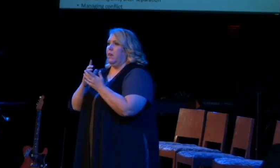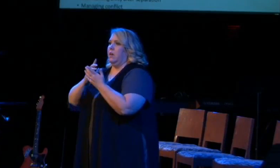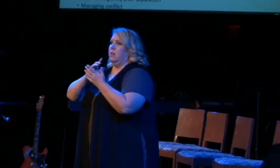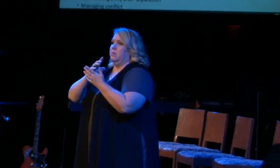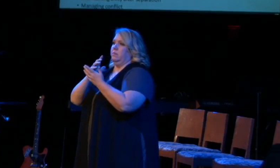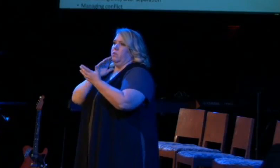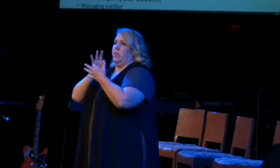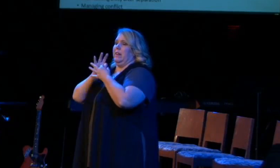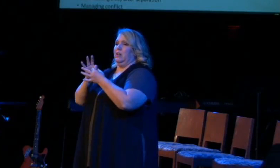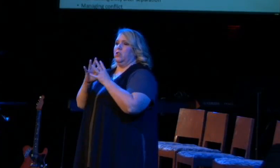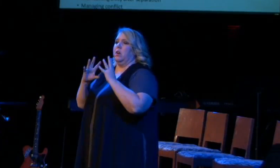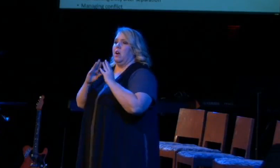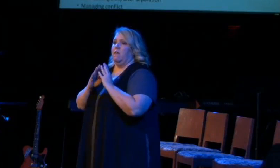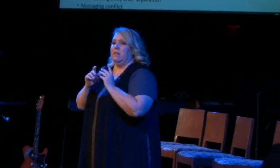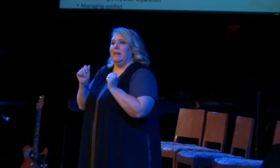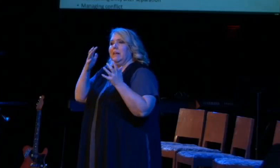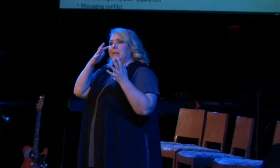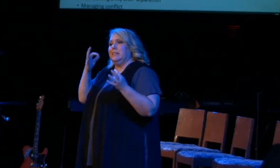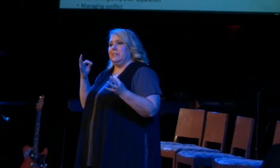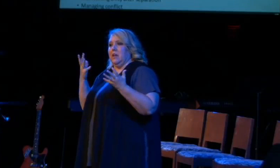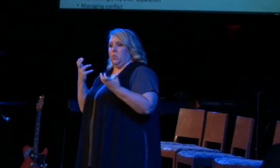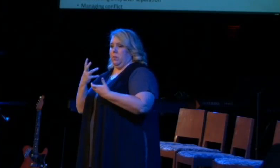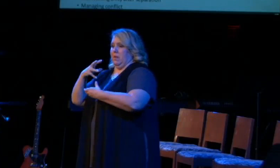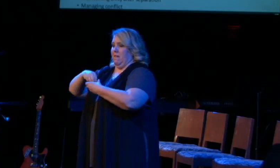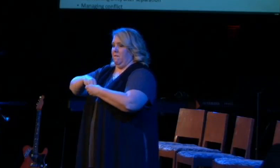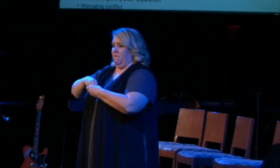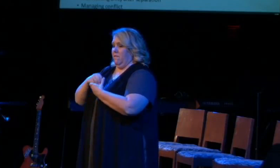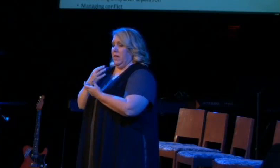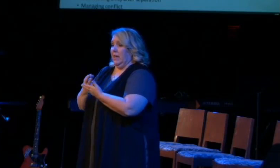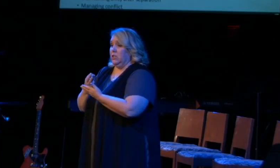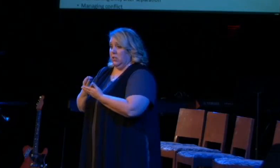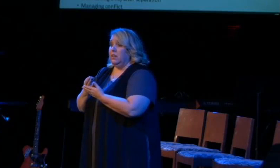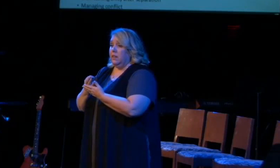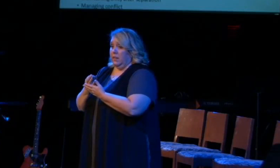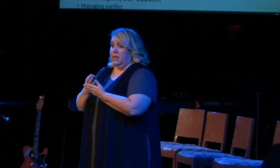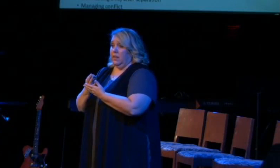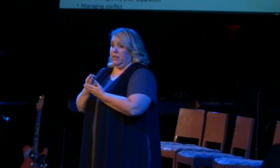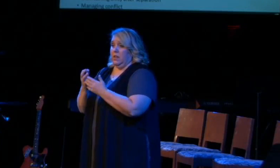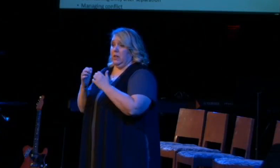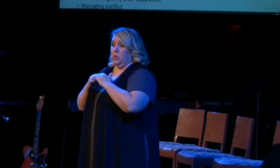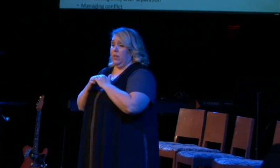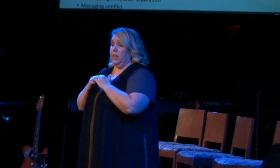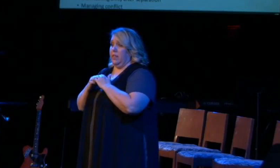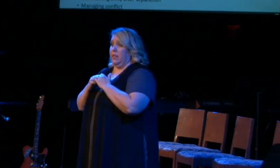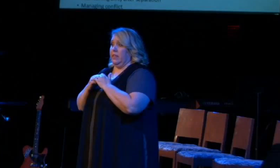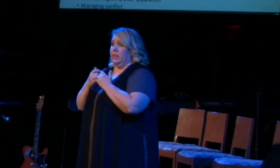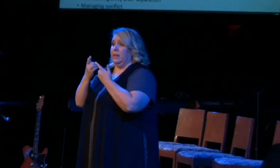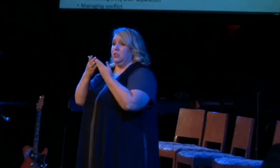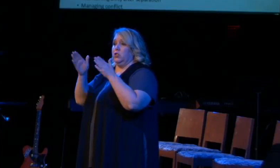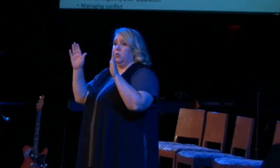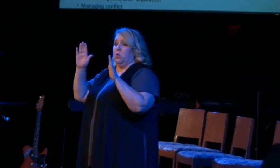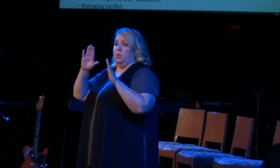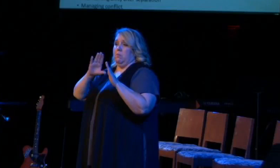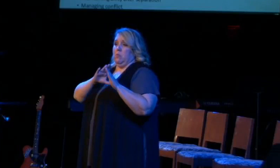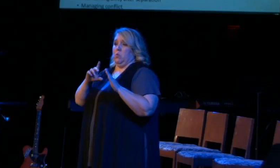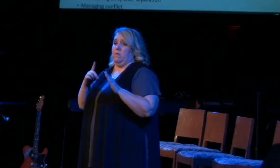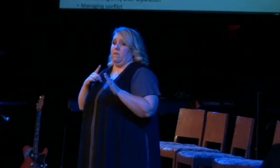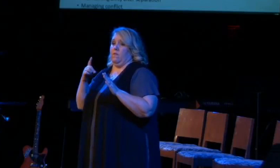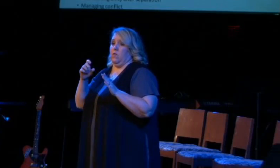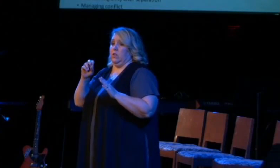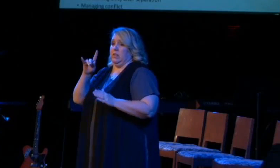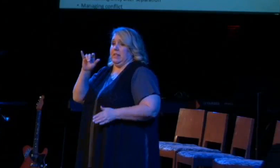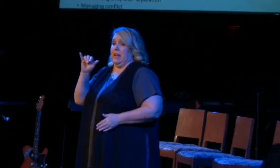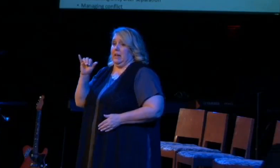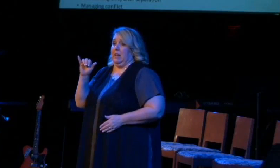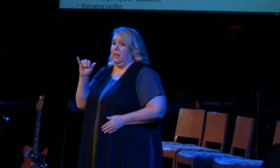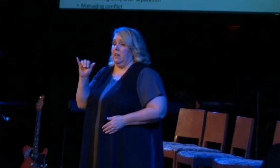to decide, do they want to be in financially with General Board of Church and Society?